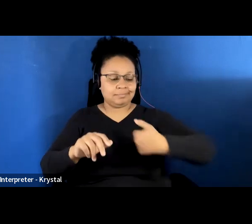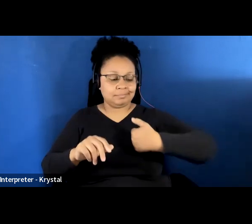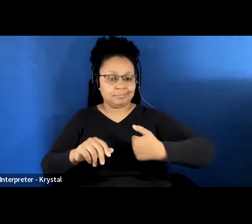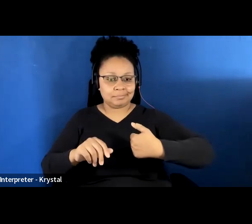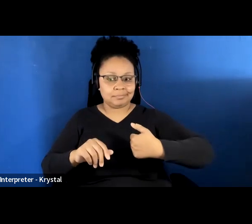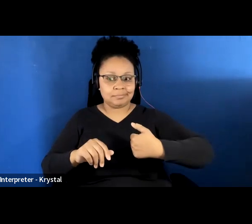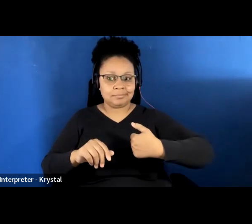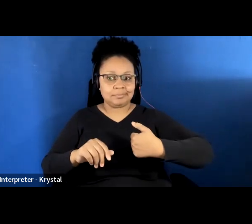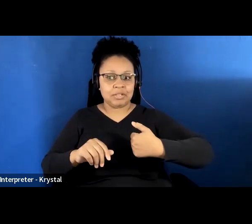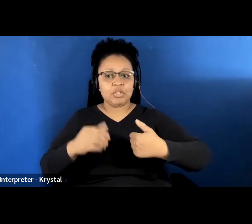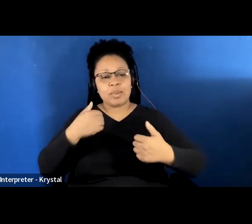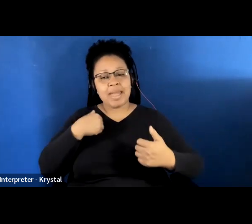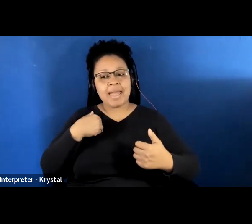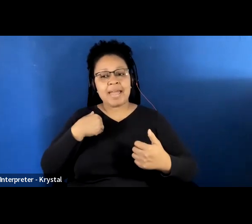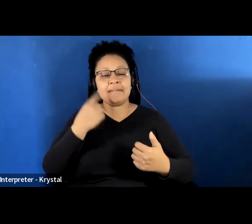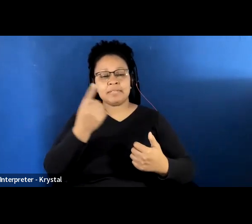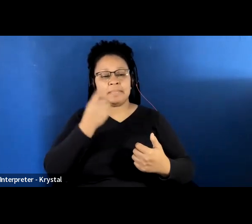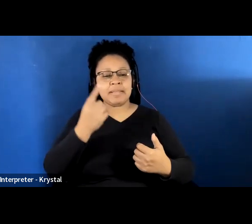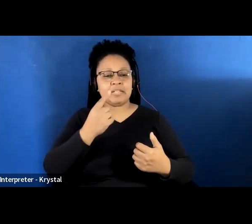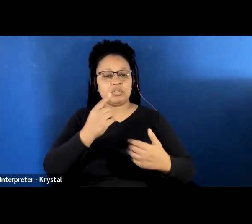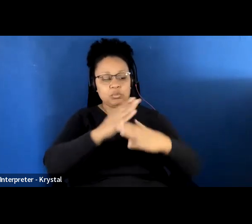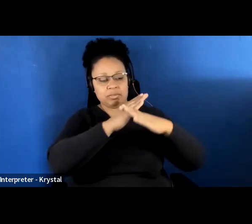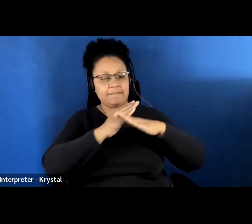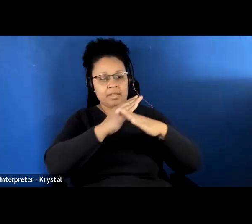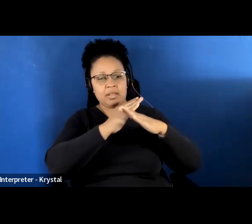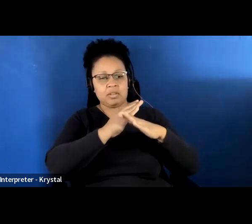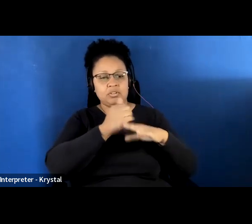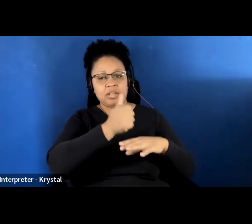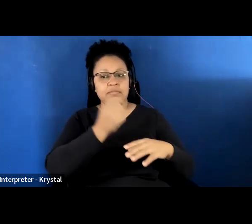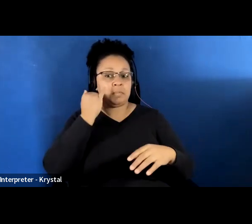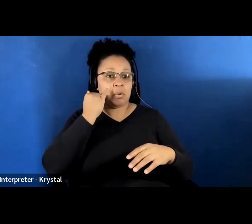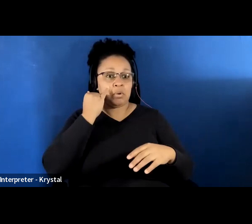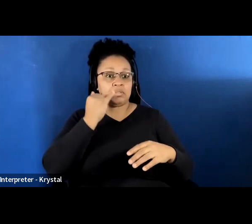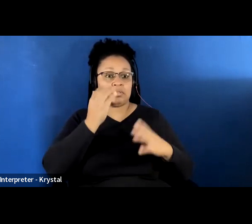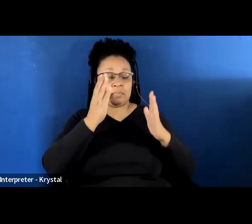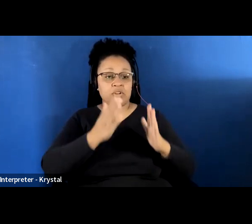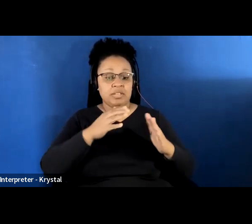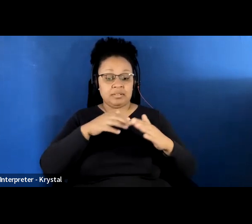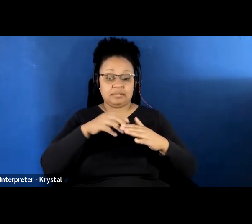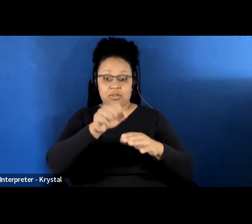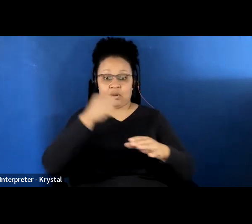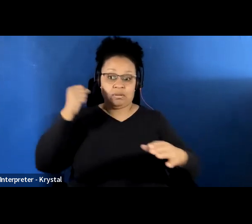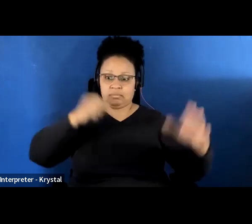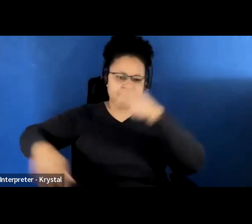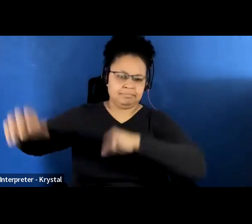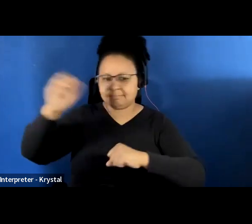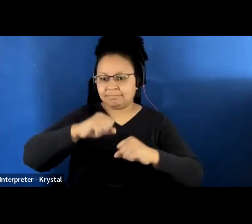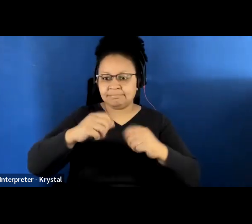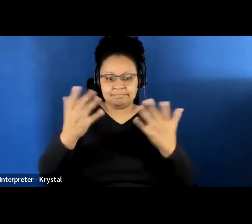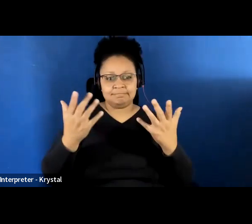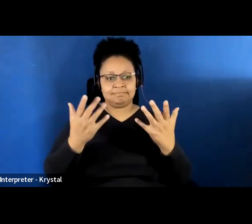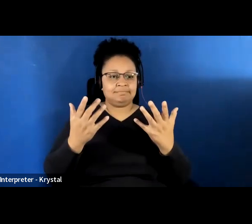So you have something to defend yourself if someone does come out swinging, which in 20+ years of home visits never